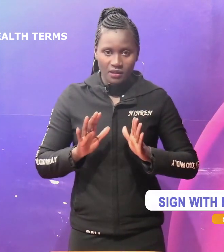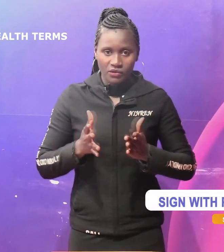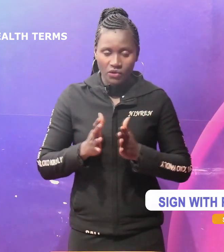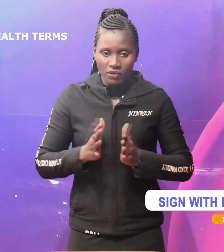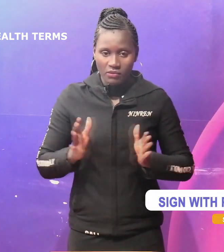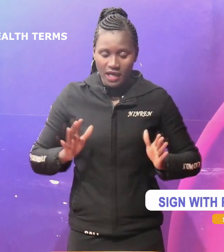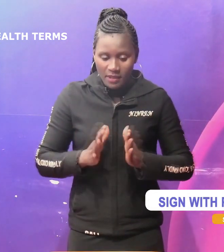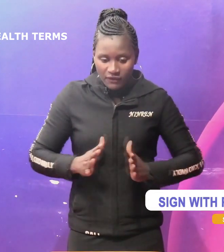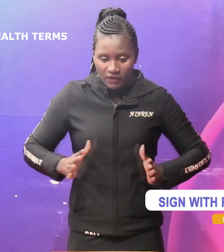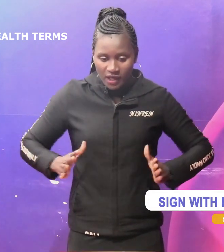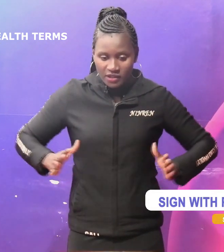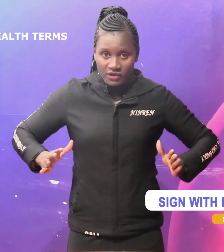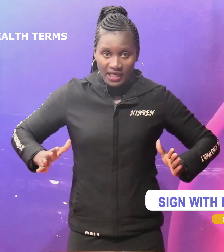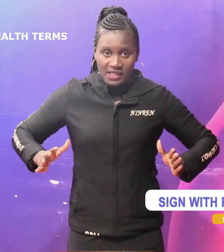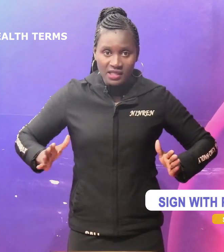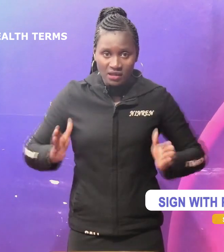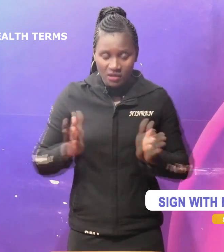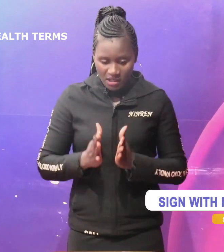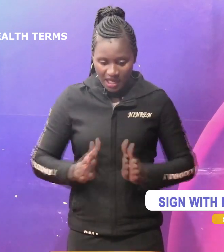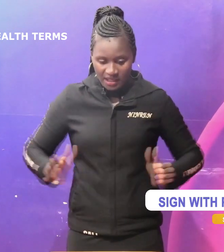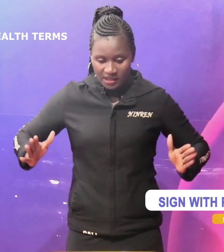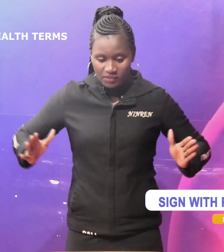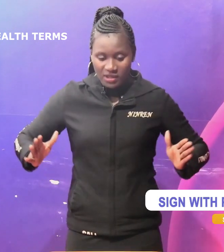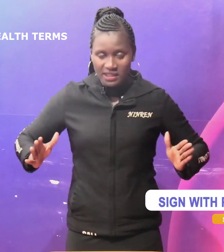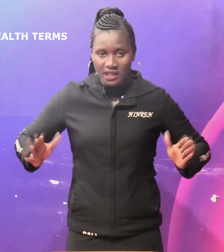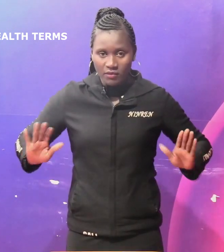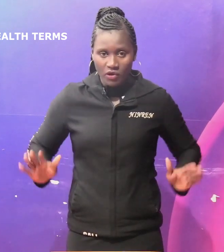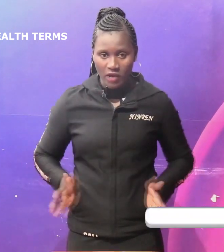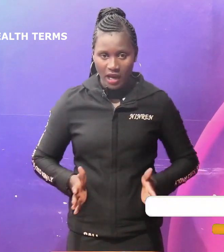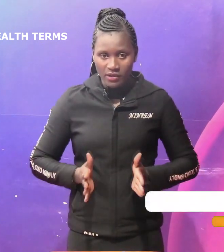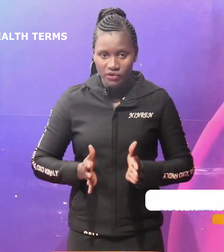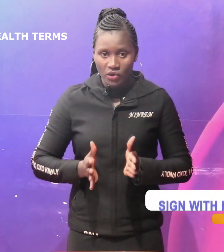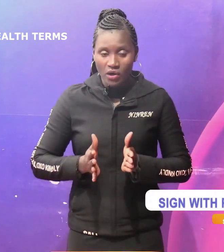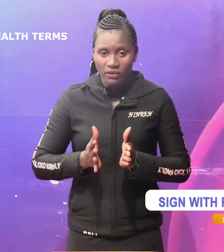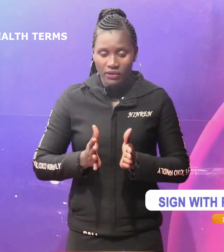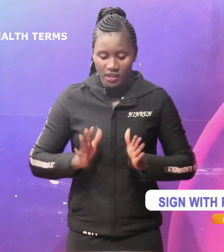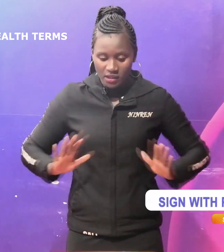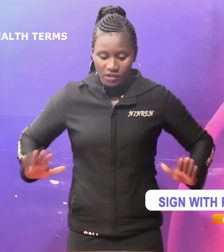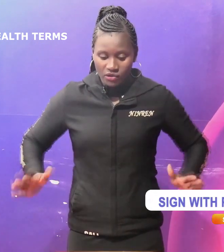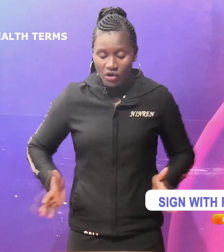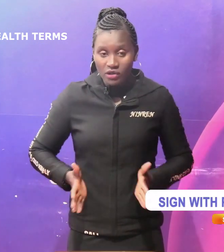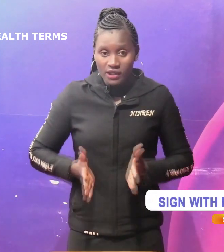So becoming fat, you're enlarging like this, but slim, you're becoming so thin. So